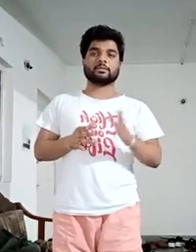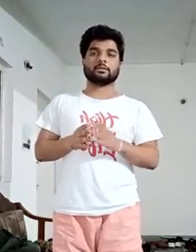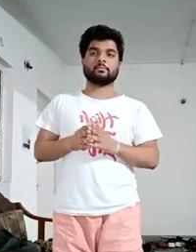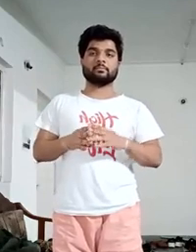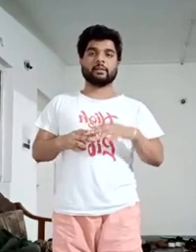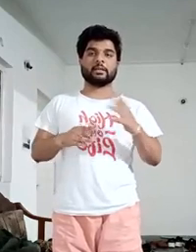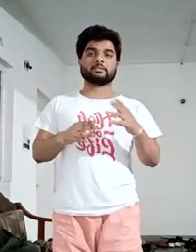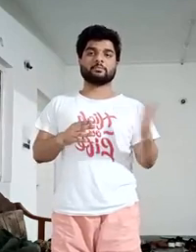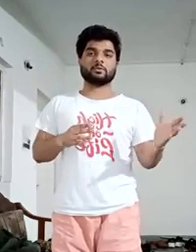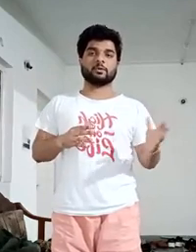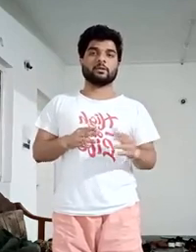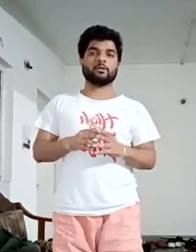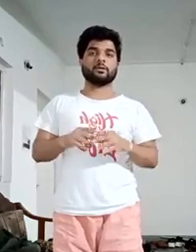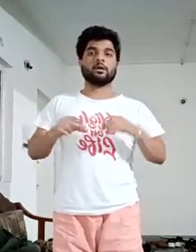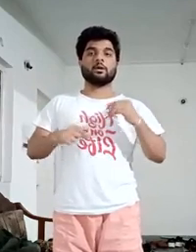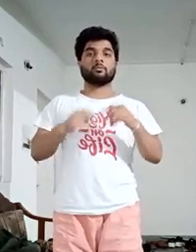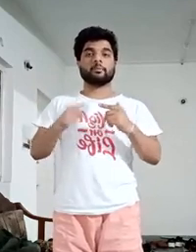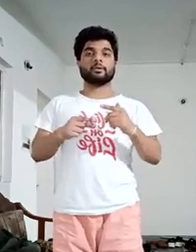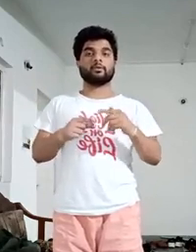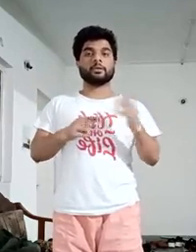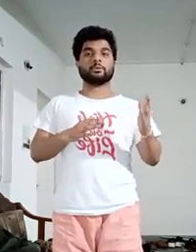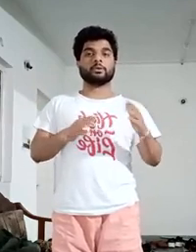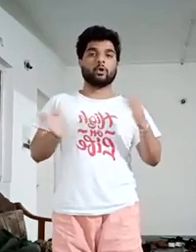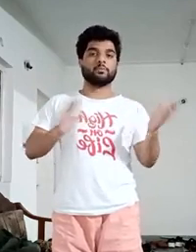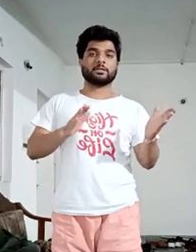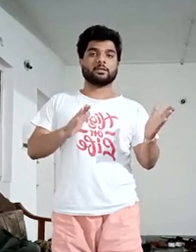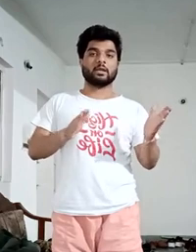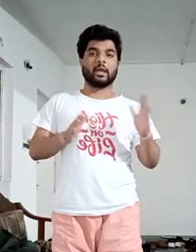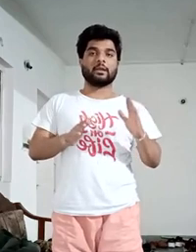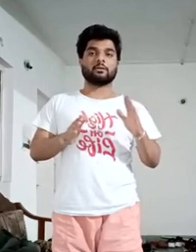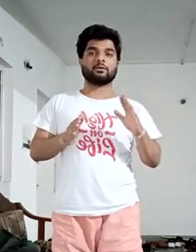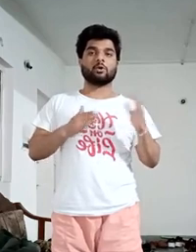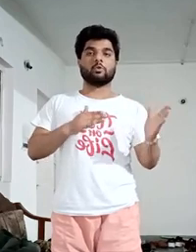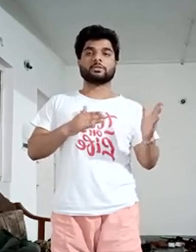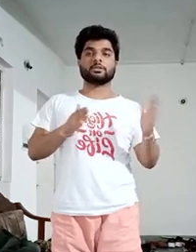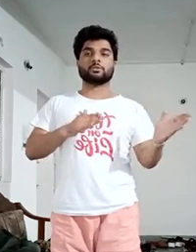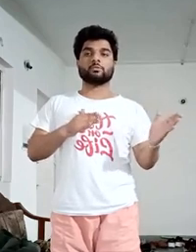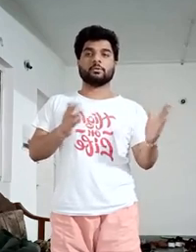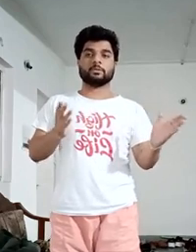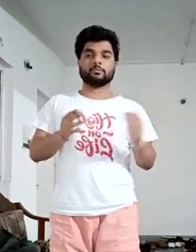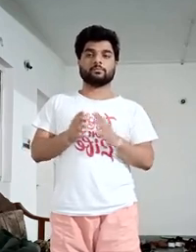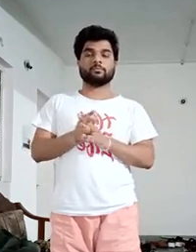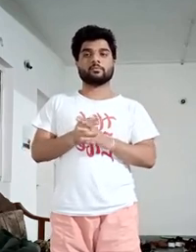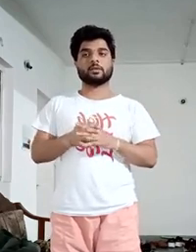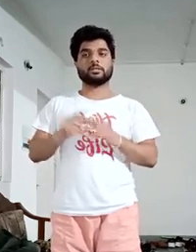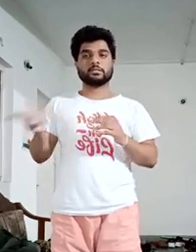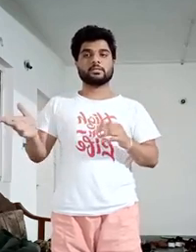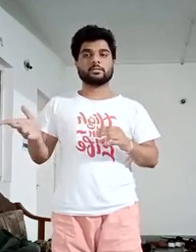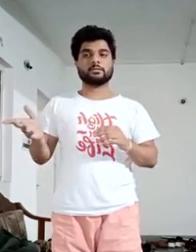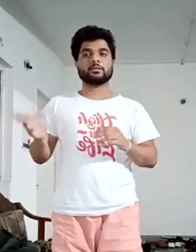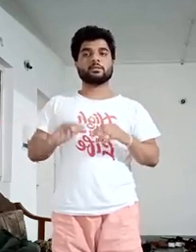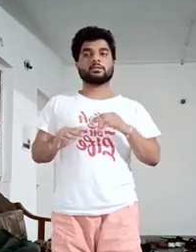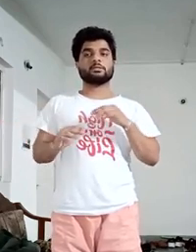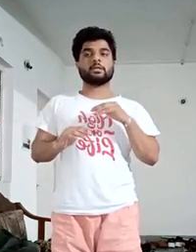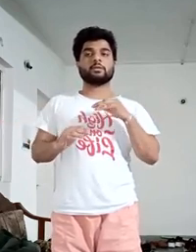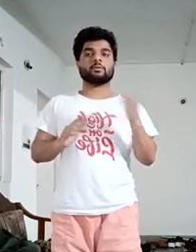the mechanism to convert primitive into object and object into primitive. Since